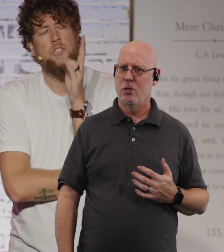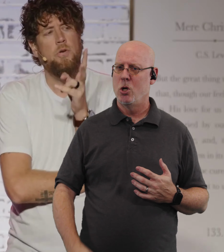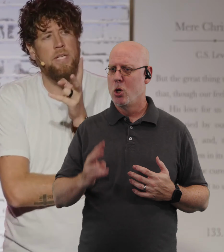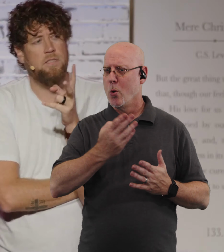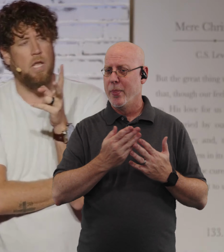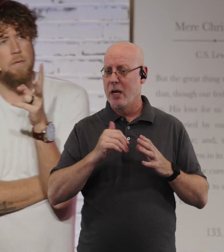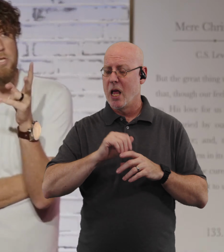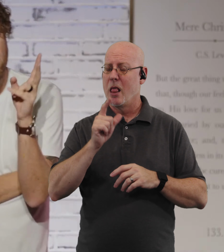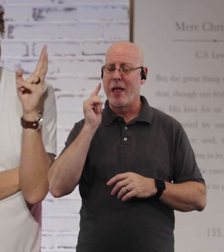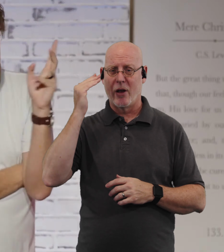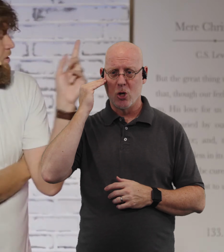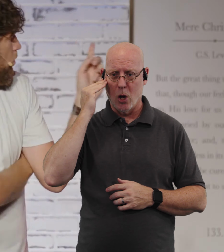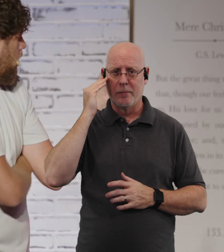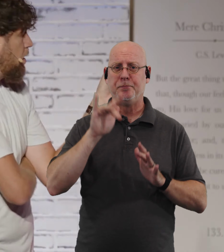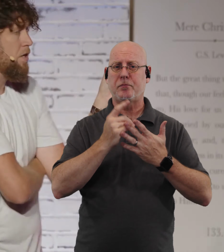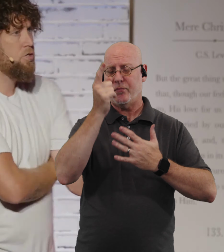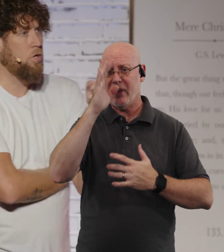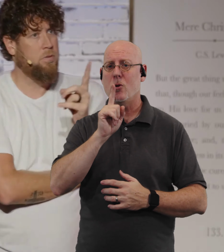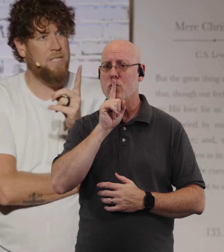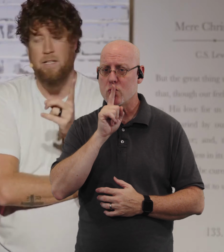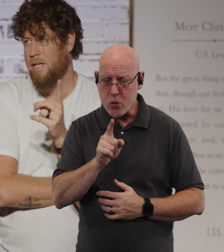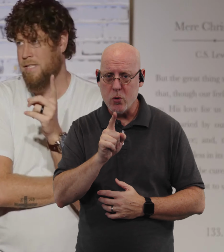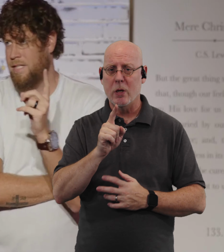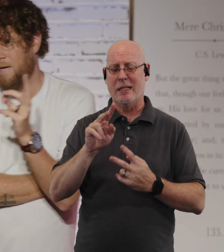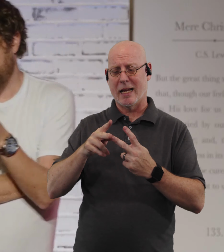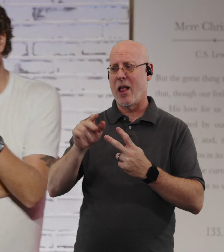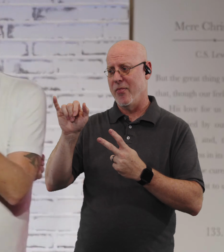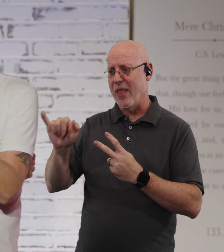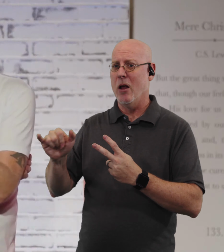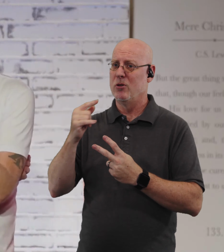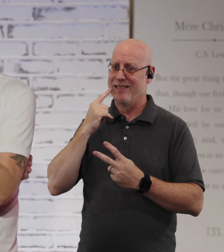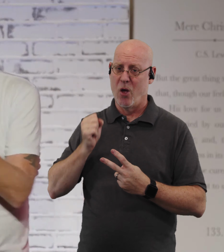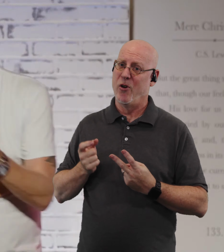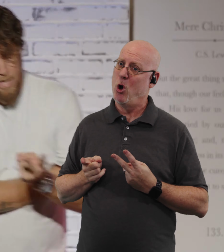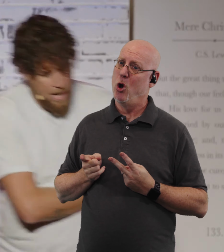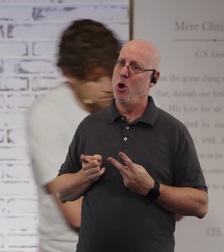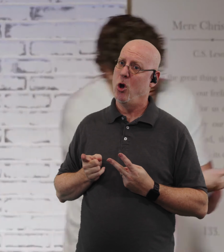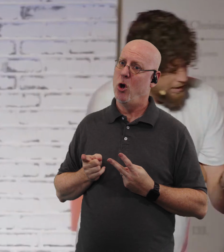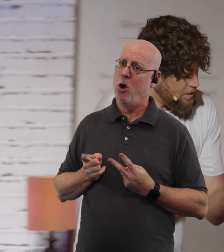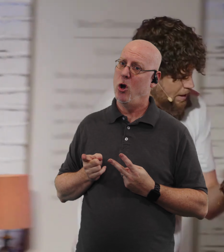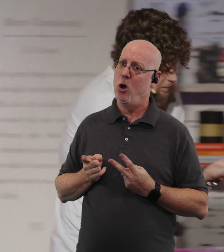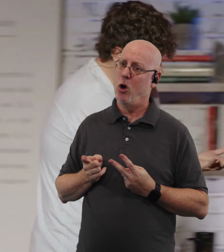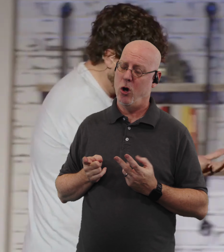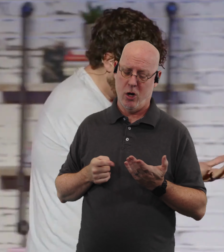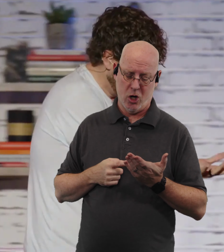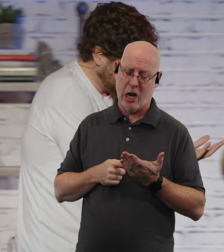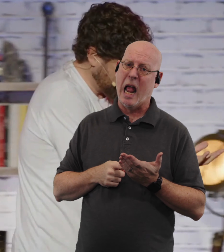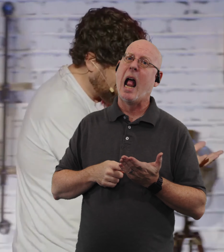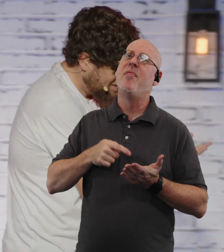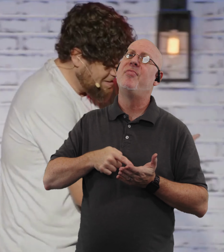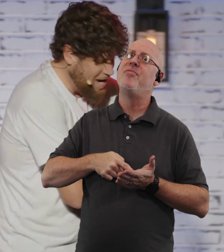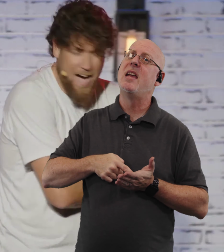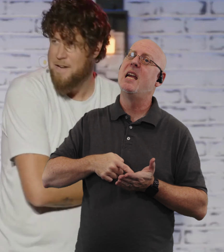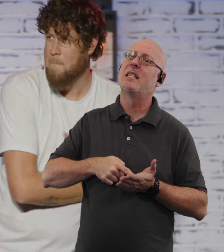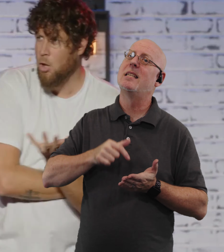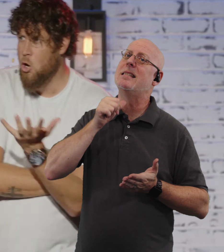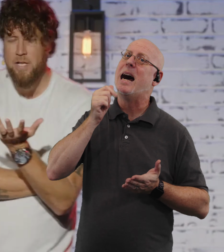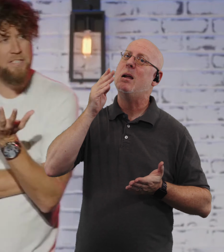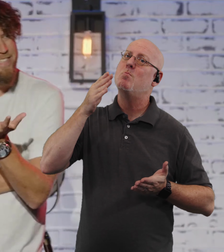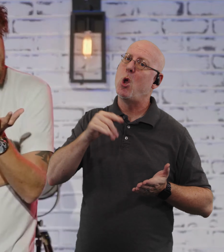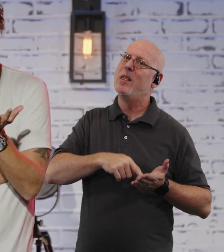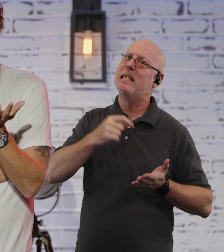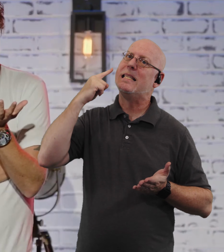there are two things in life I'm sure of. One is that the word of God is true. Secondly, is that that palette was silver, okay? I was like, this is not